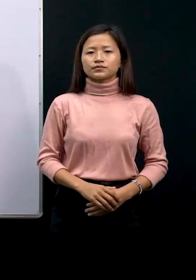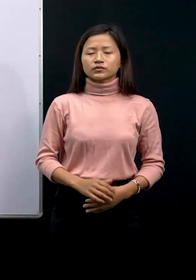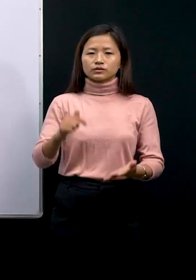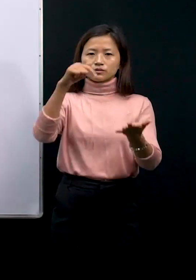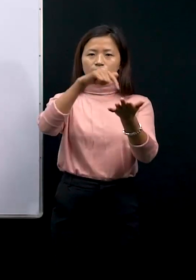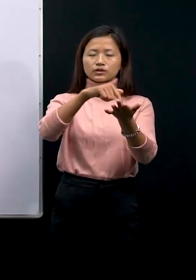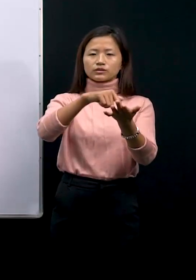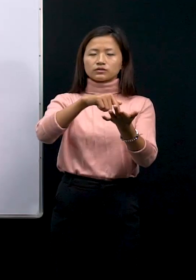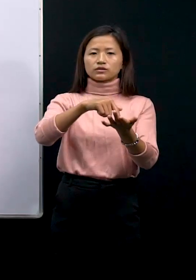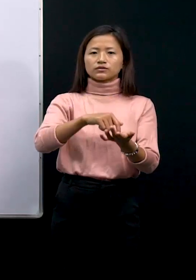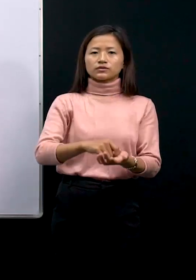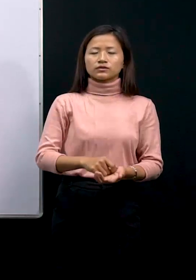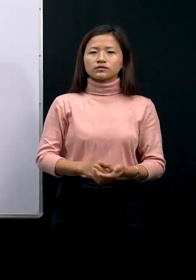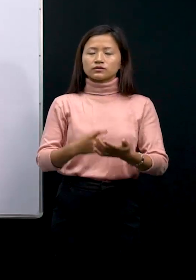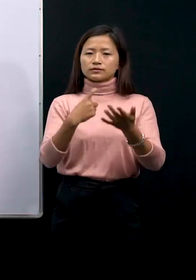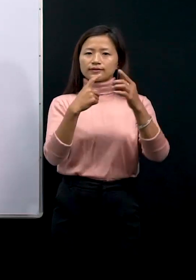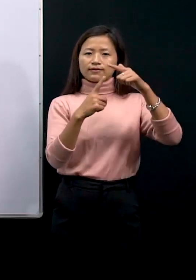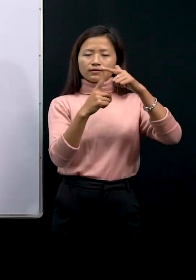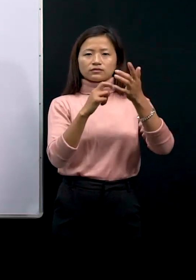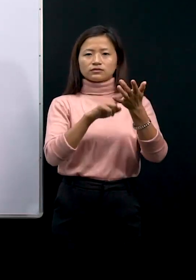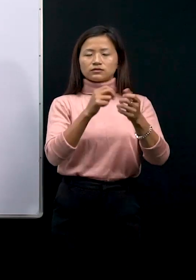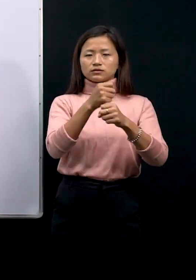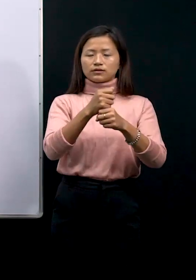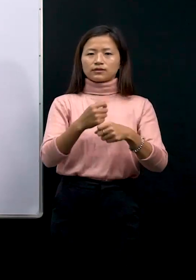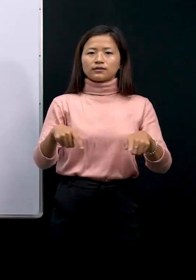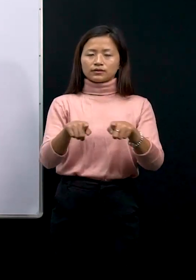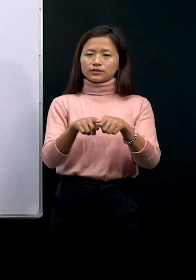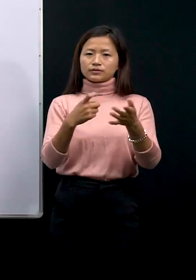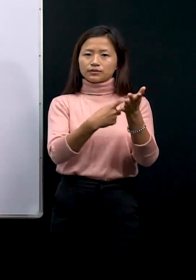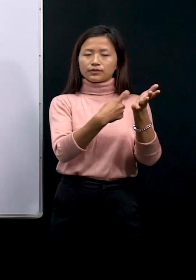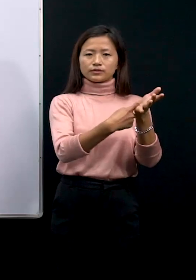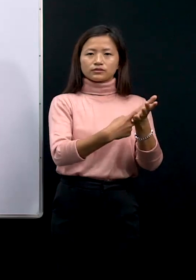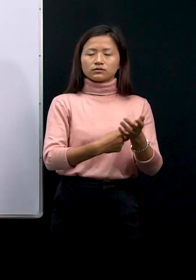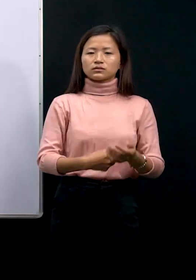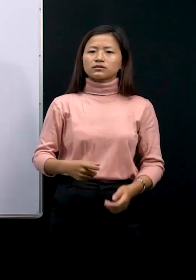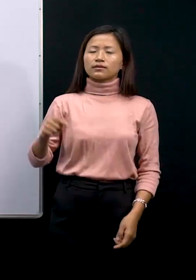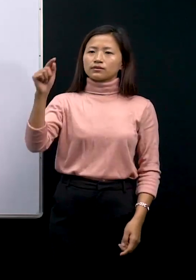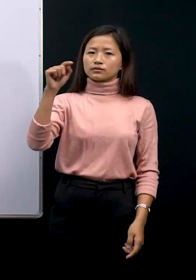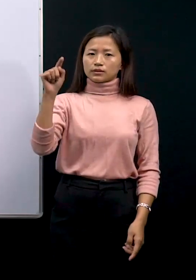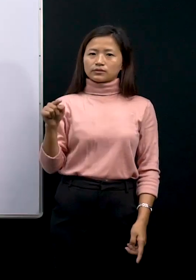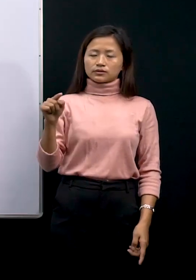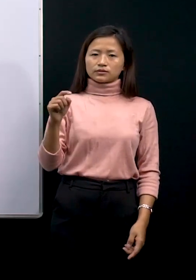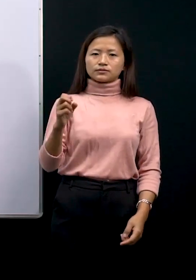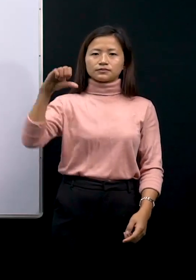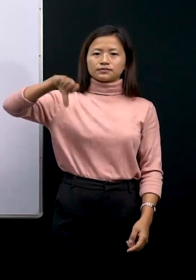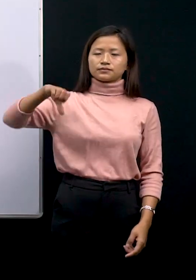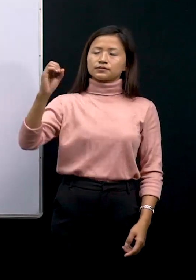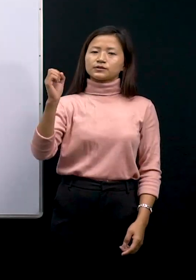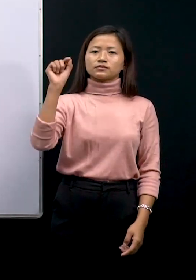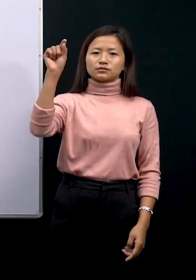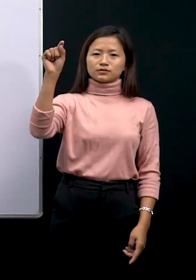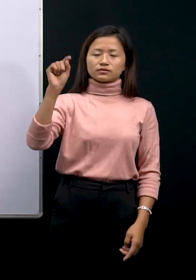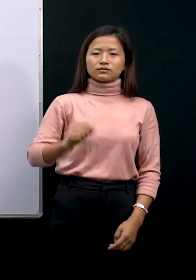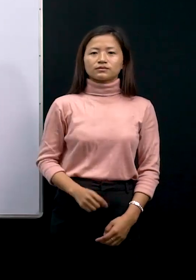point of contact of tangent and radius, last class we learned, right? Make how many degree? 90 degree. So it is 90 degree. 90